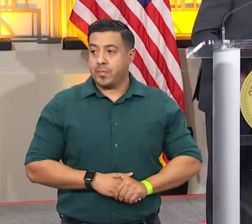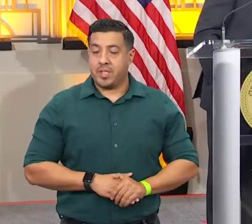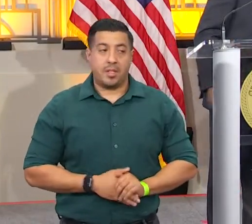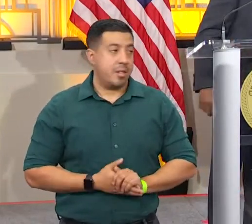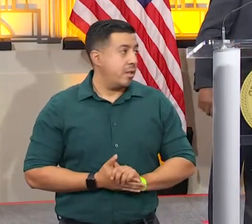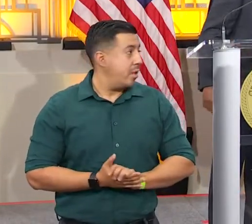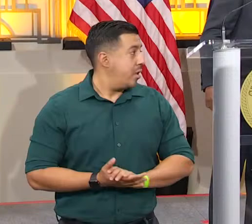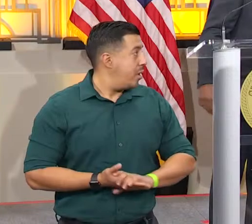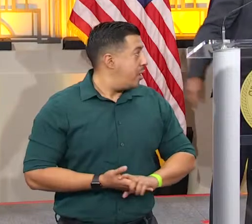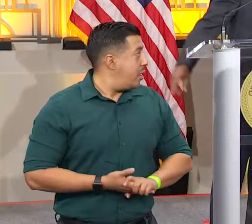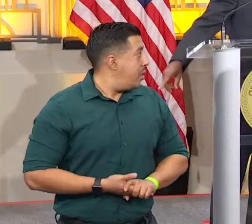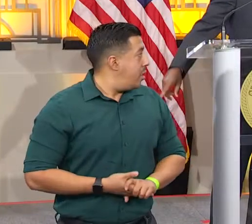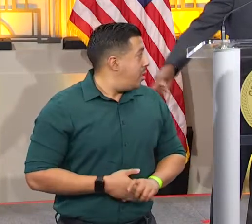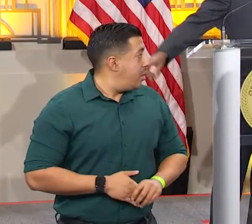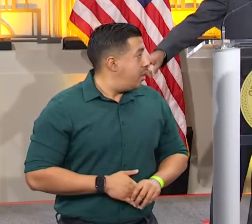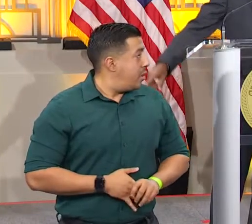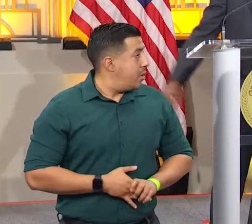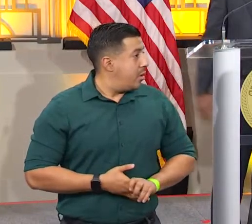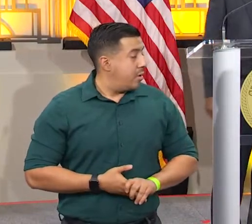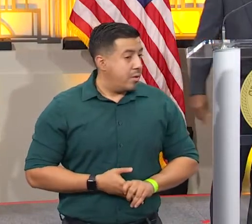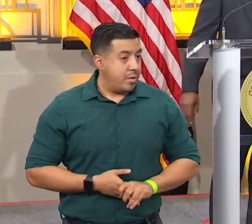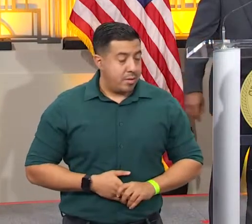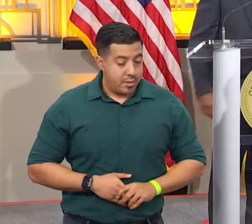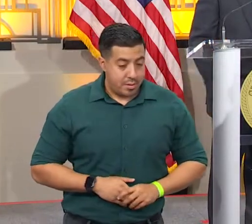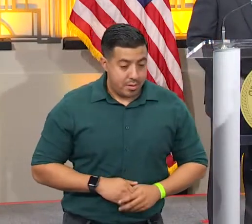Mario, where we see a little X.